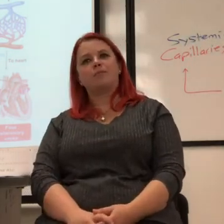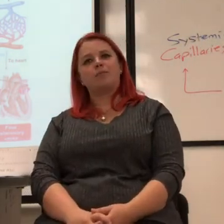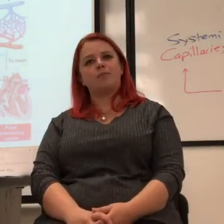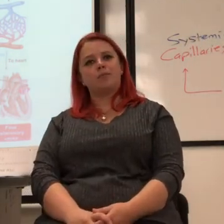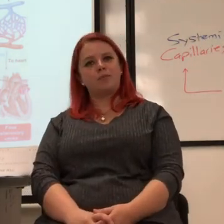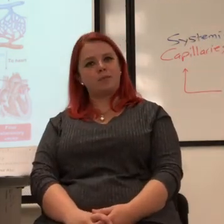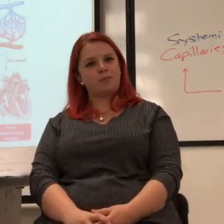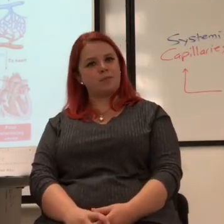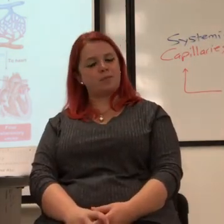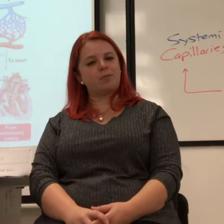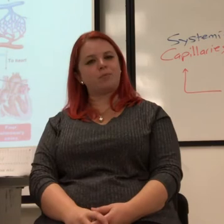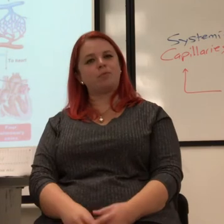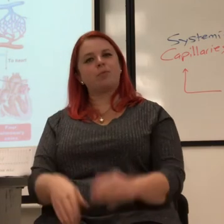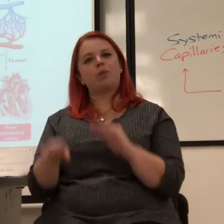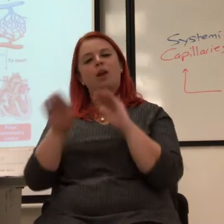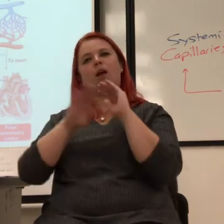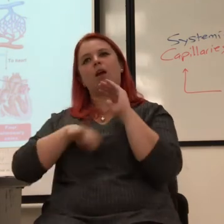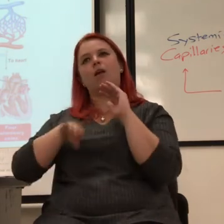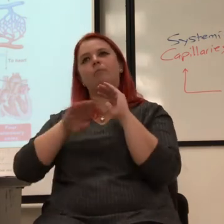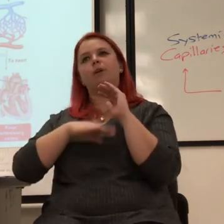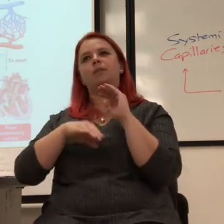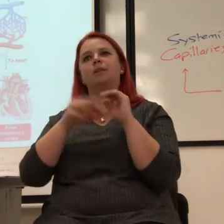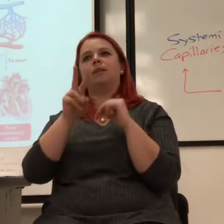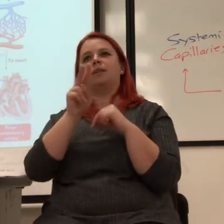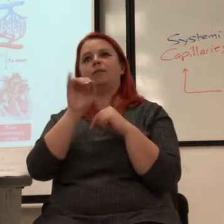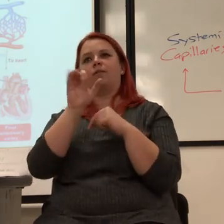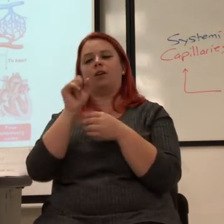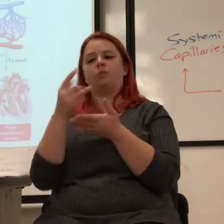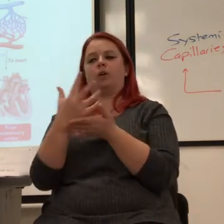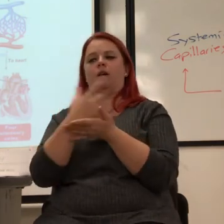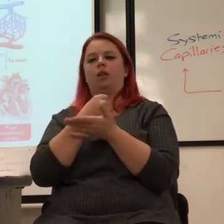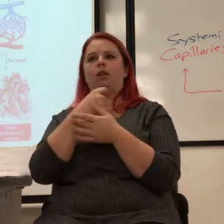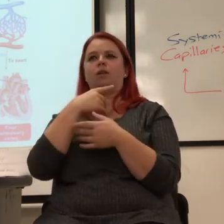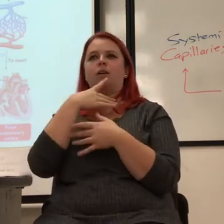And then pretty much the veins will collect the spent blood, and